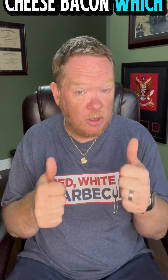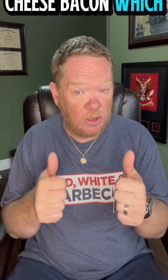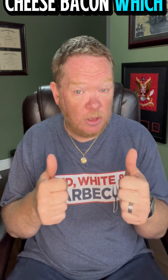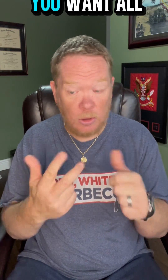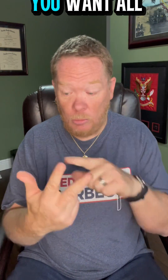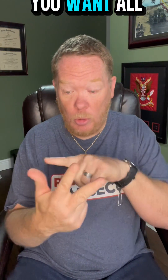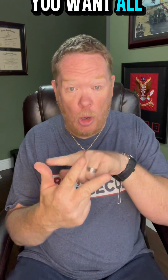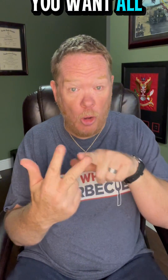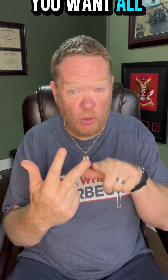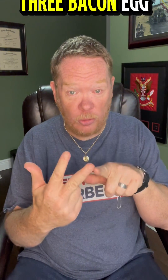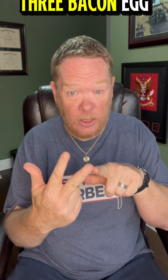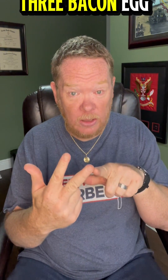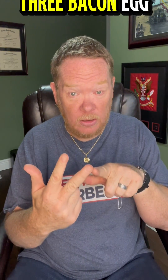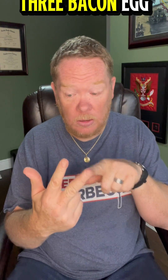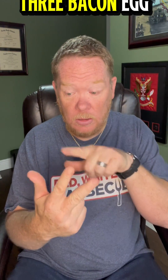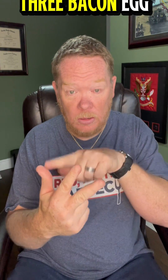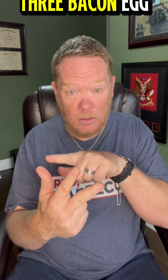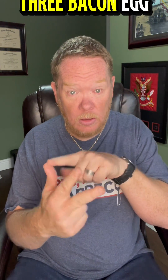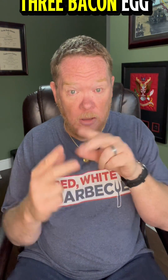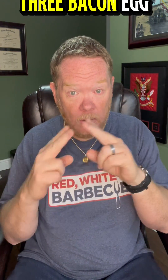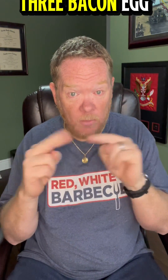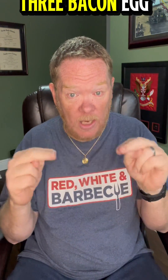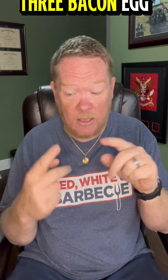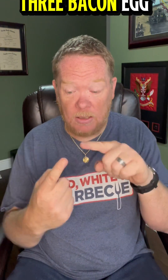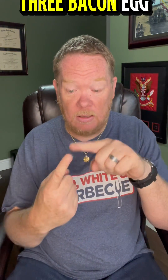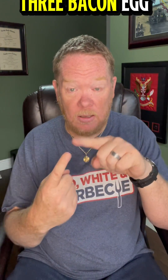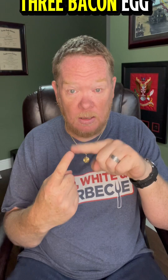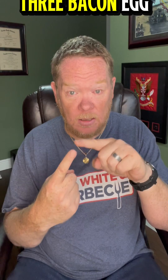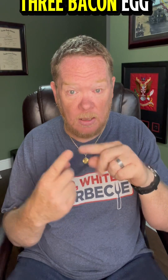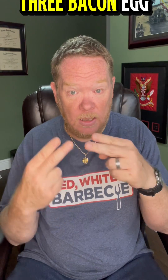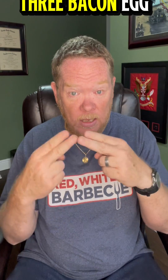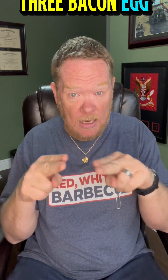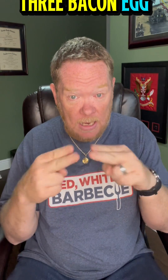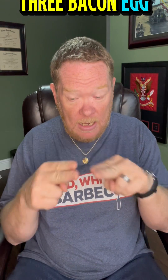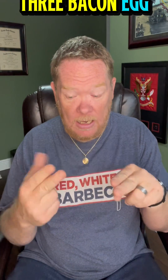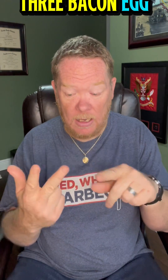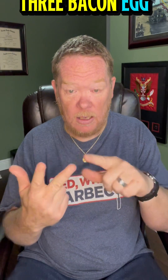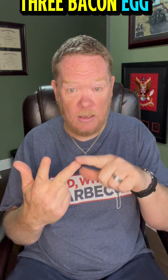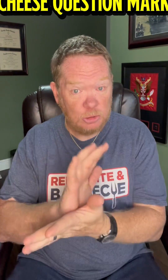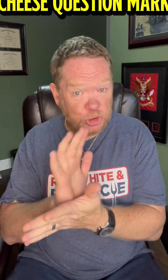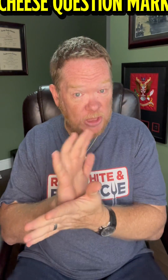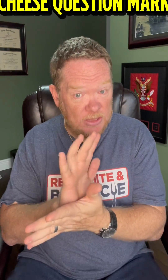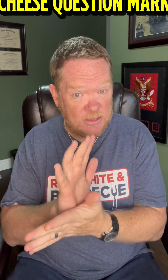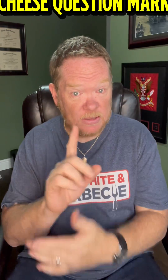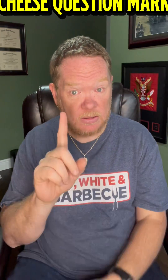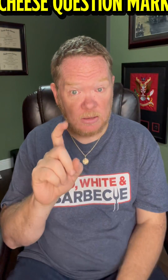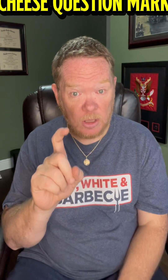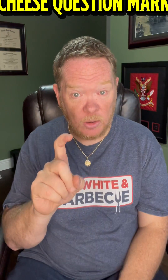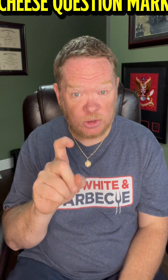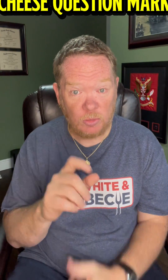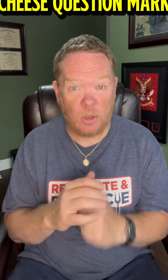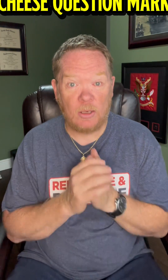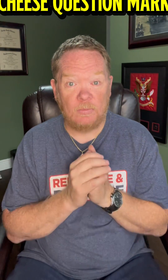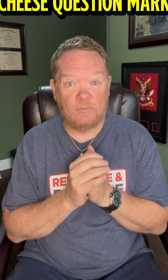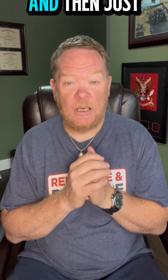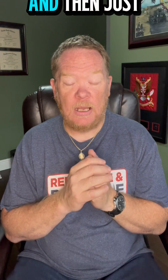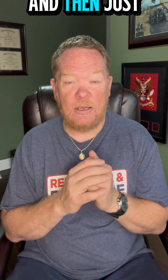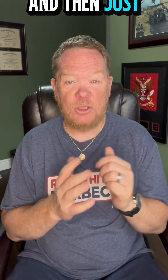You want all three? Bacon, egg, cheese, question mark, and then just